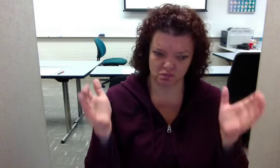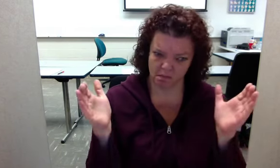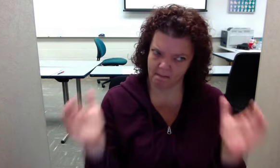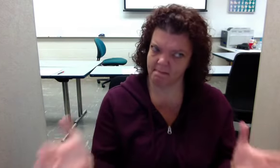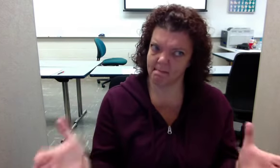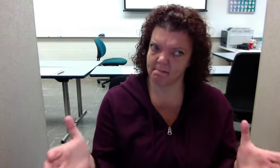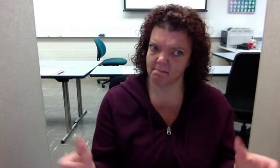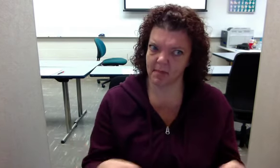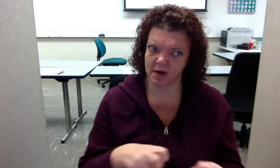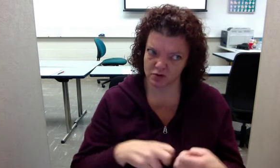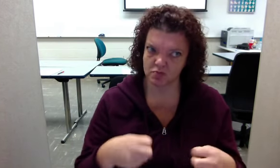Nick?